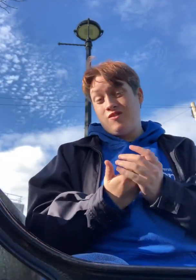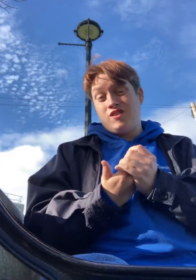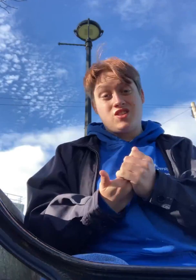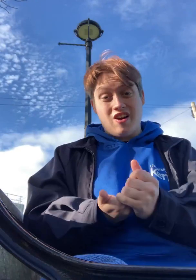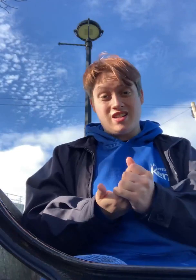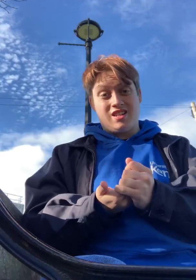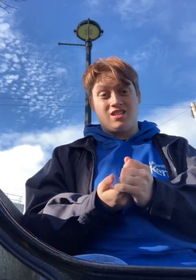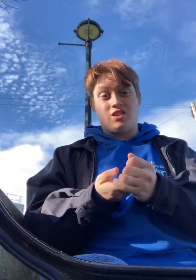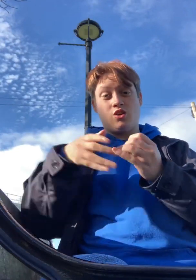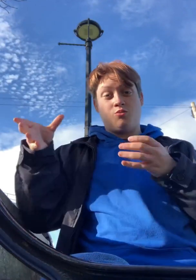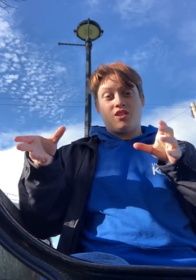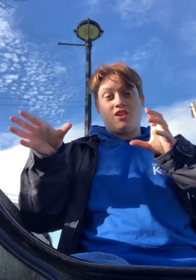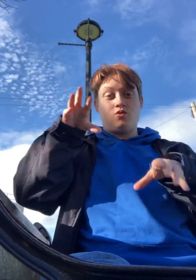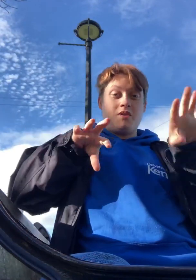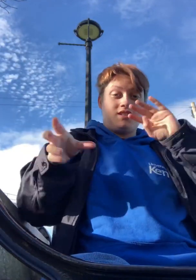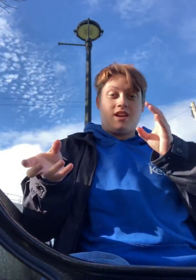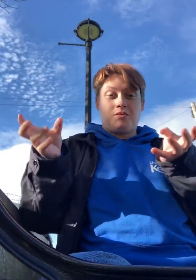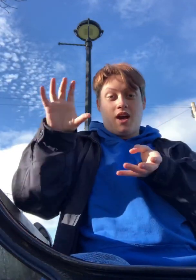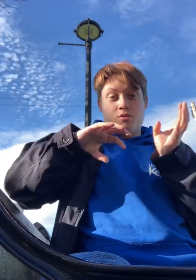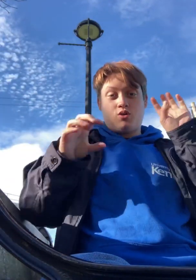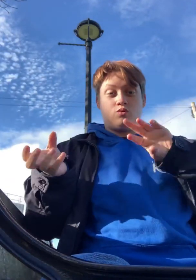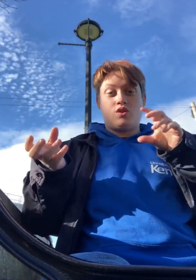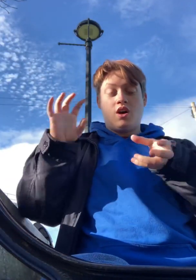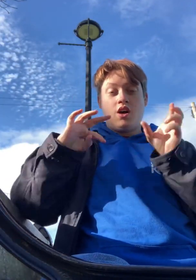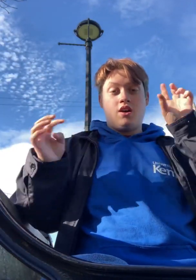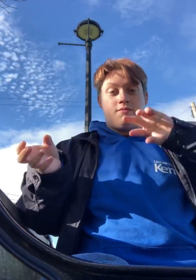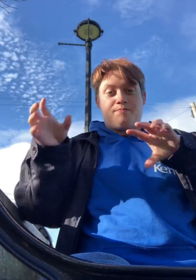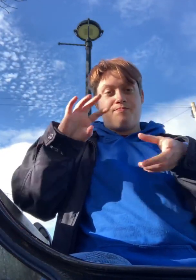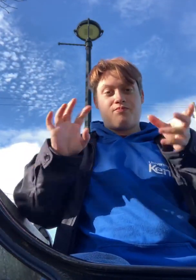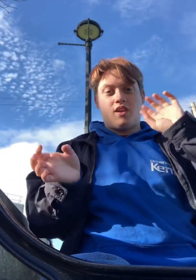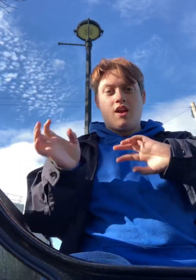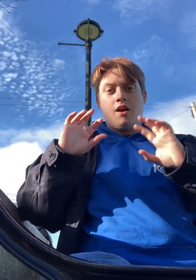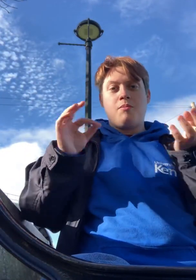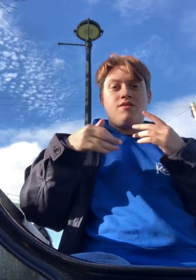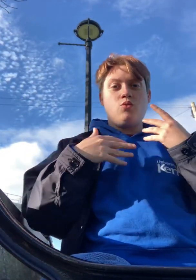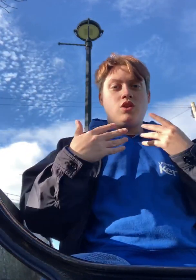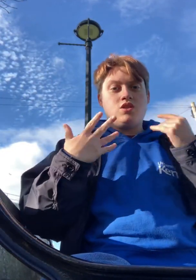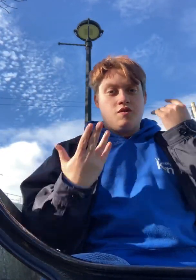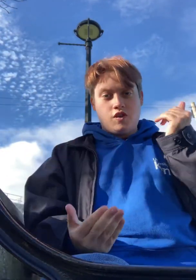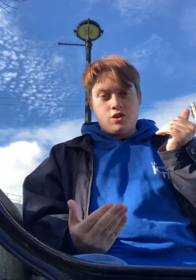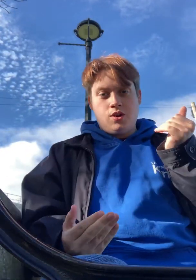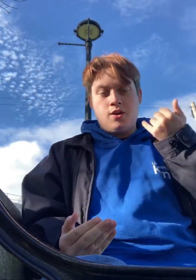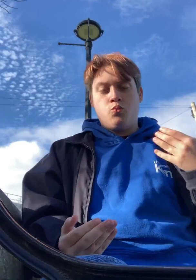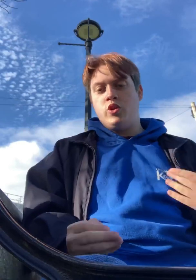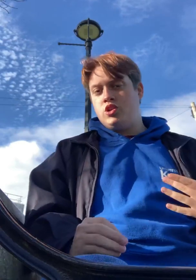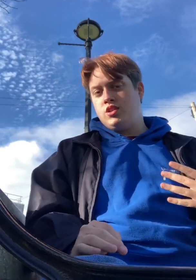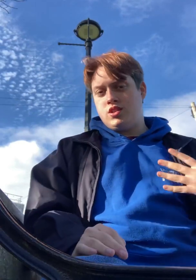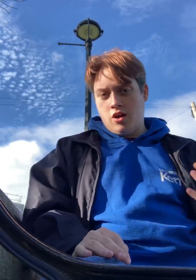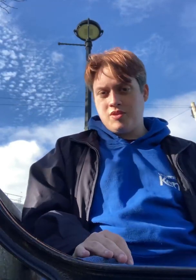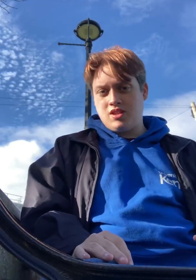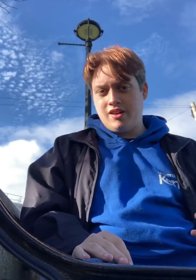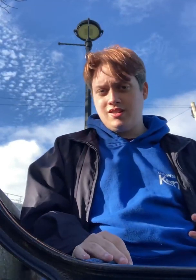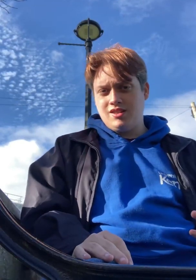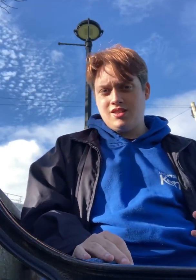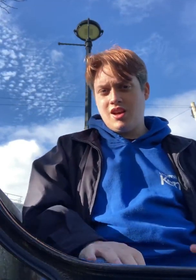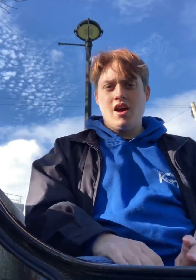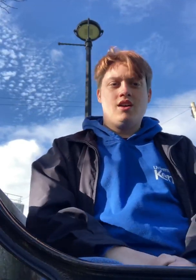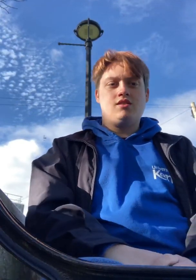for scientists, so you pretend you're mixing up chemicals. But if you want to differentiate which type of science, so